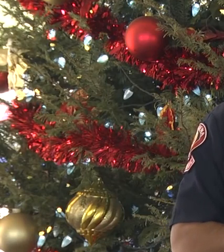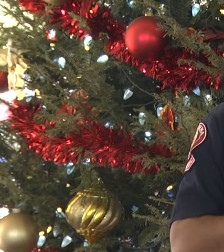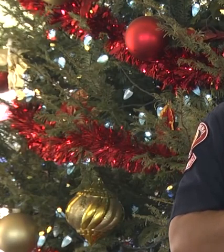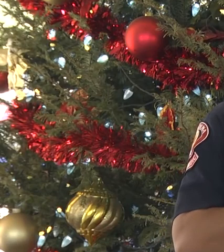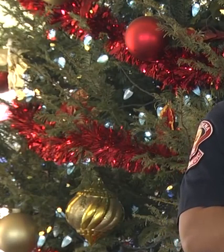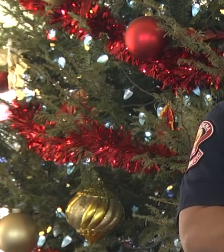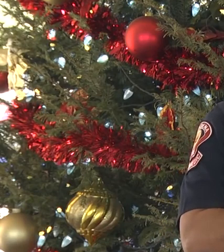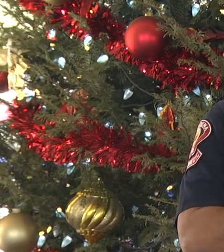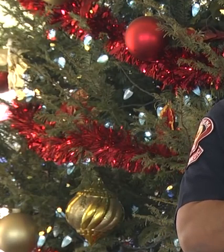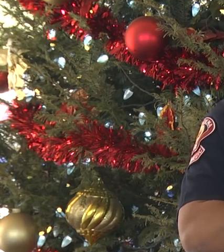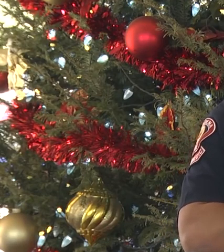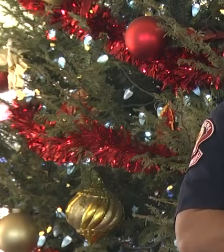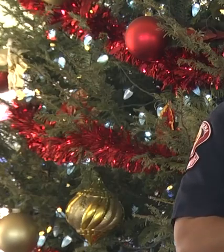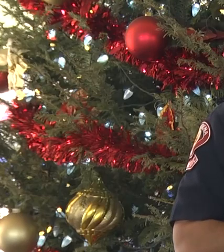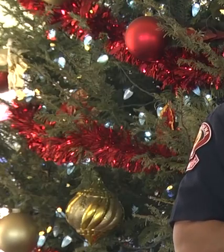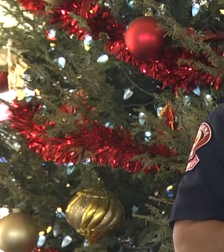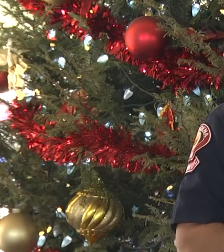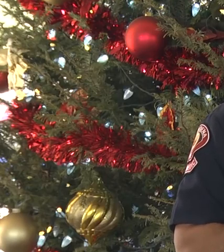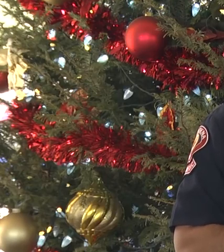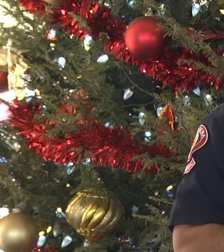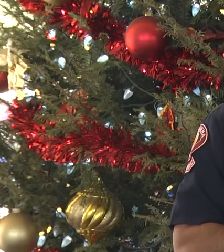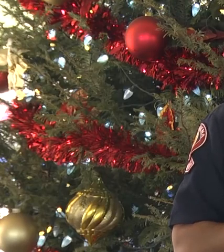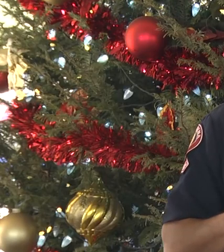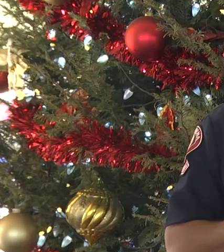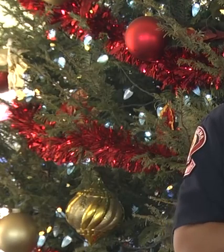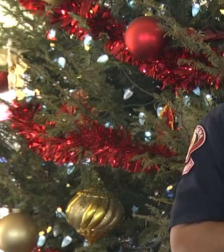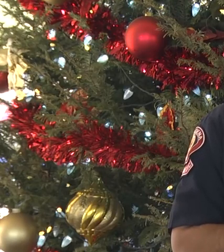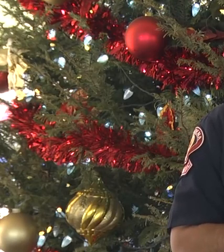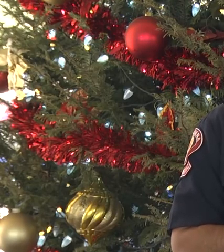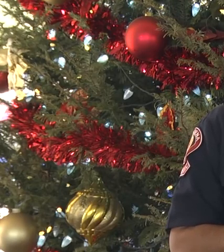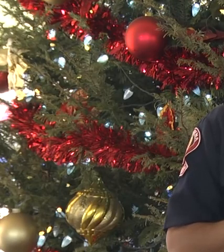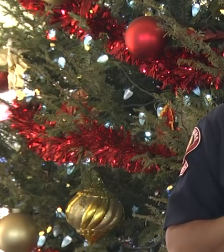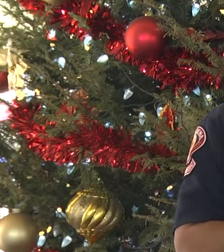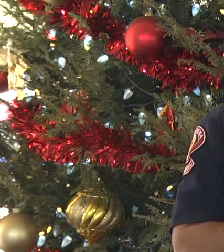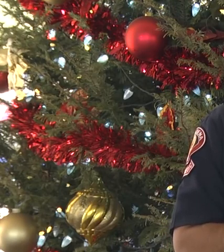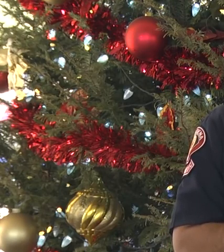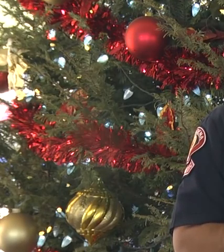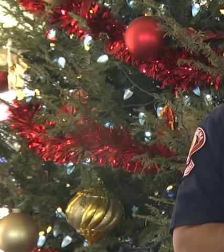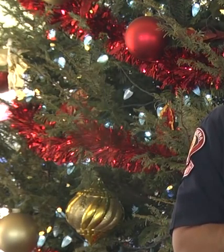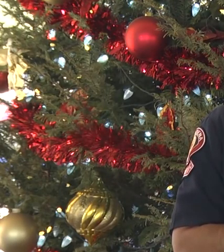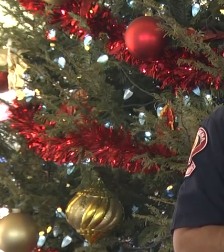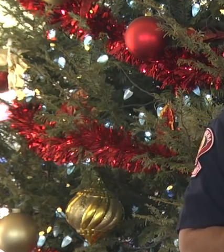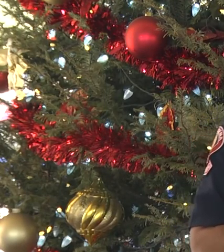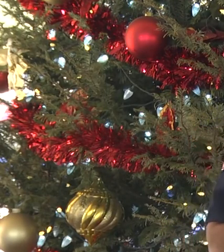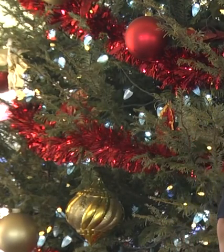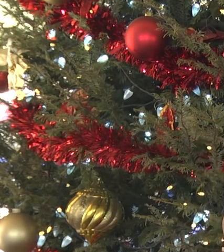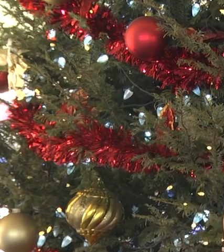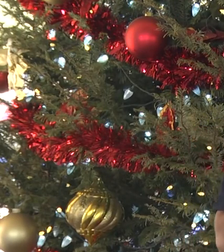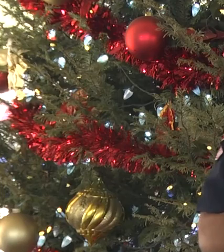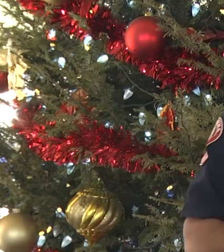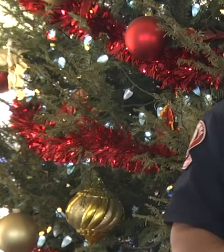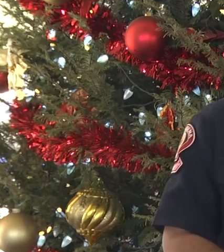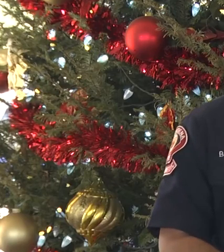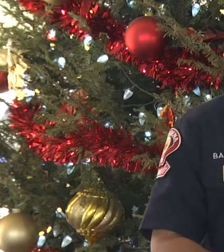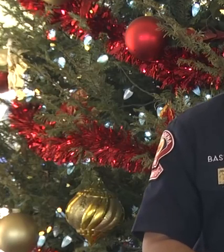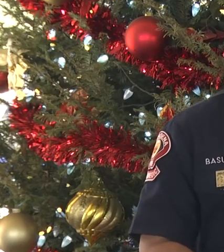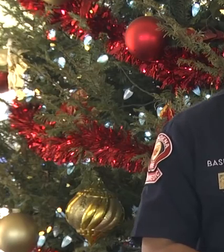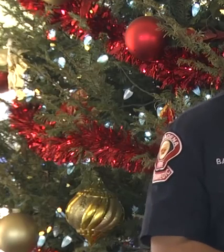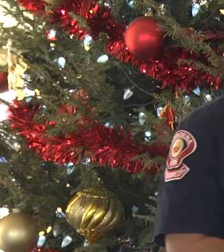Y si necesitan algo, nomás necesitan que apuntar 911 y vamos a estar ahí los bomberos.